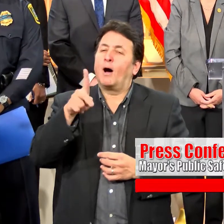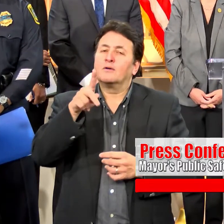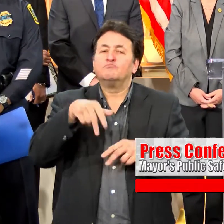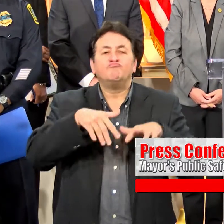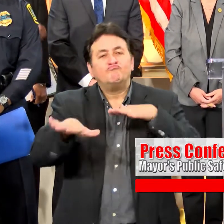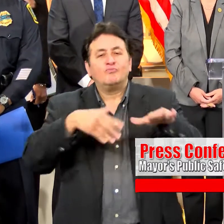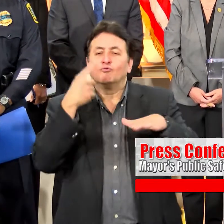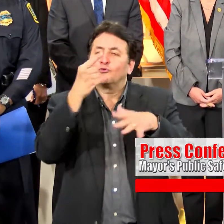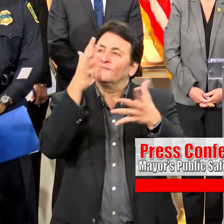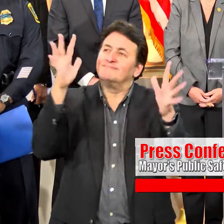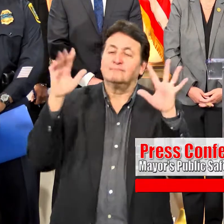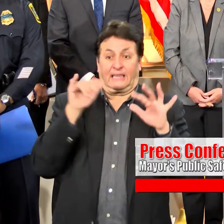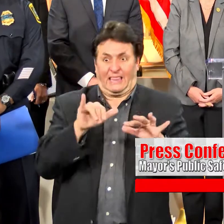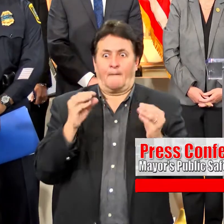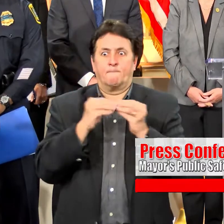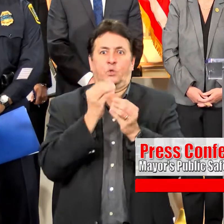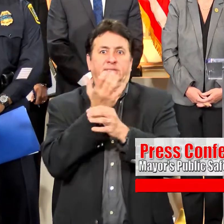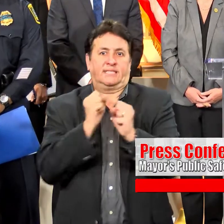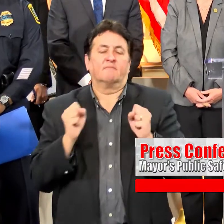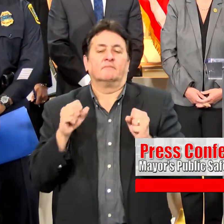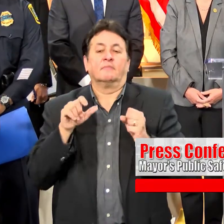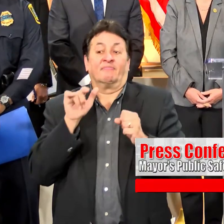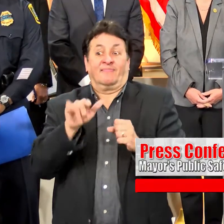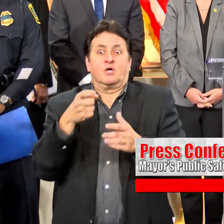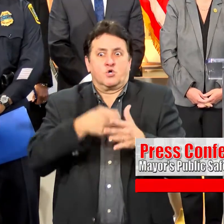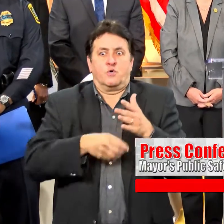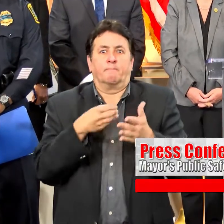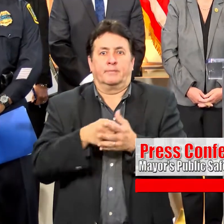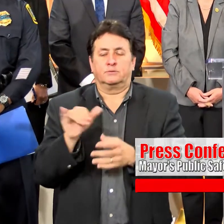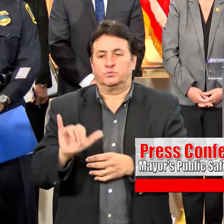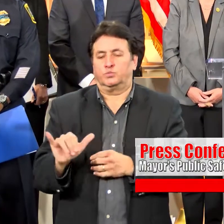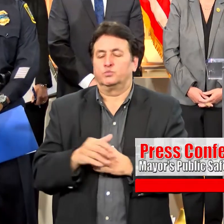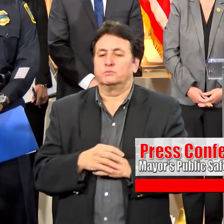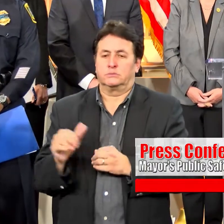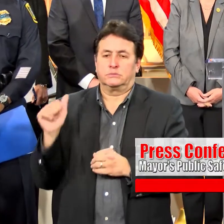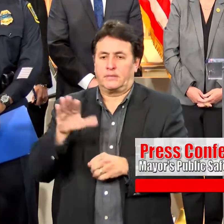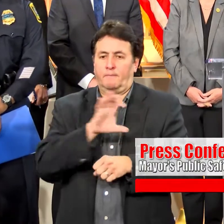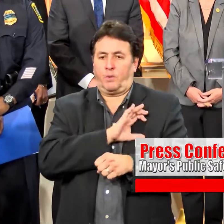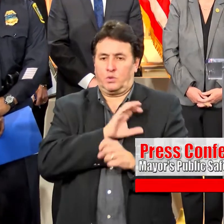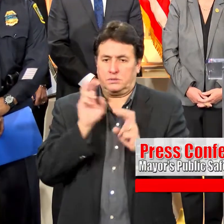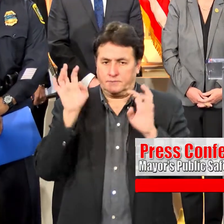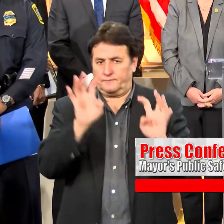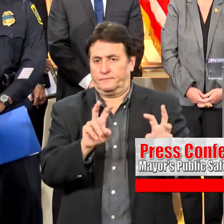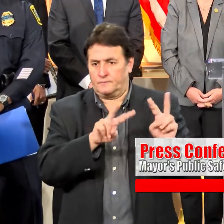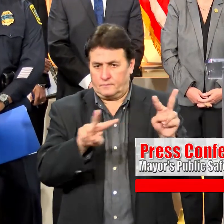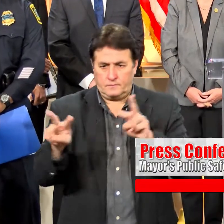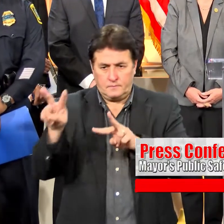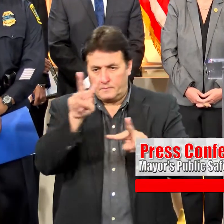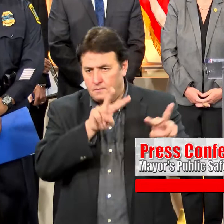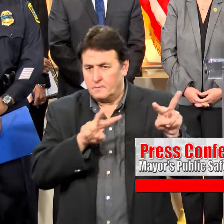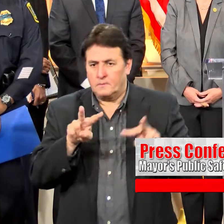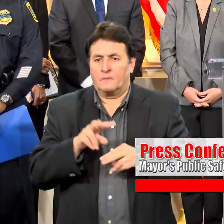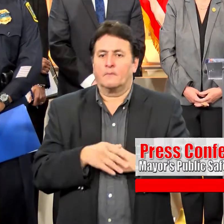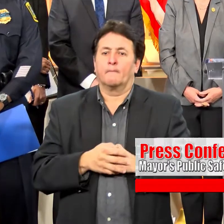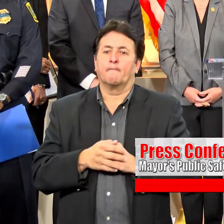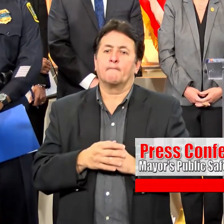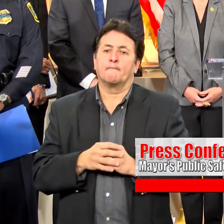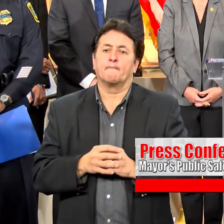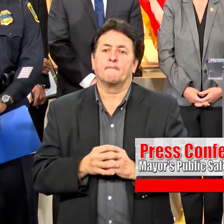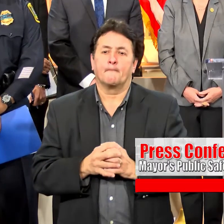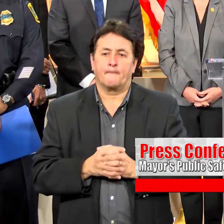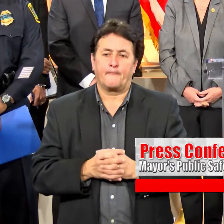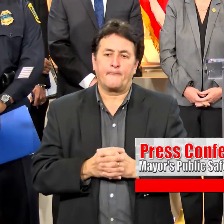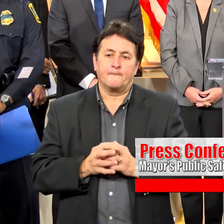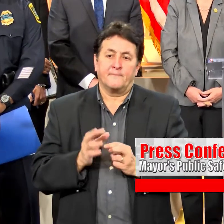streets. In order to play a role in reducing that number, the city will invest $1 million in a robust